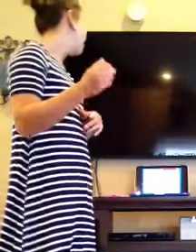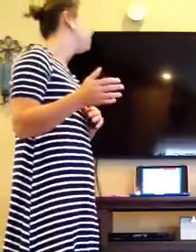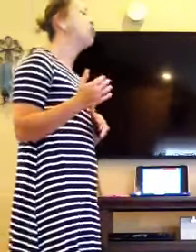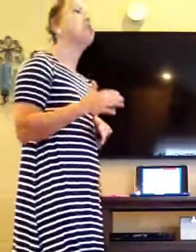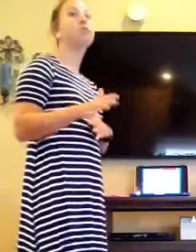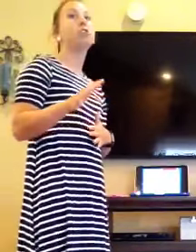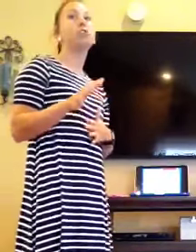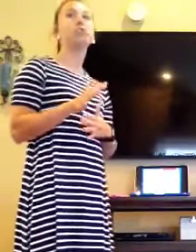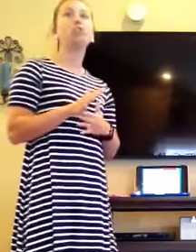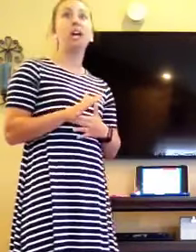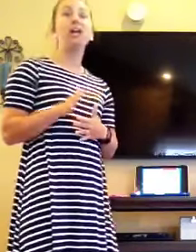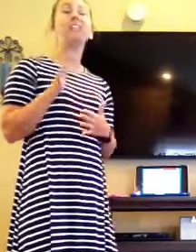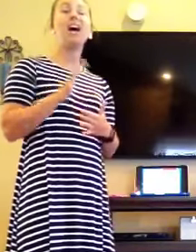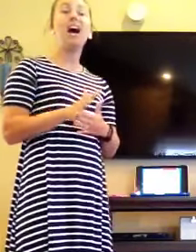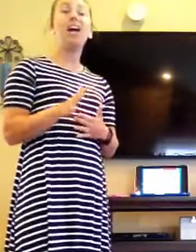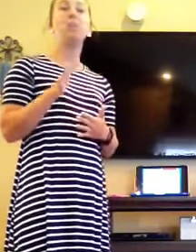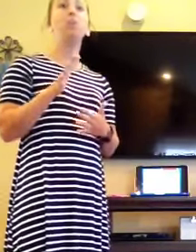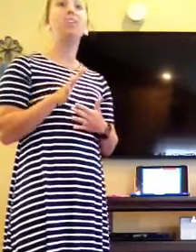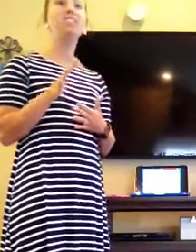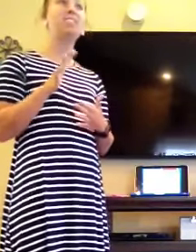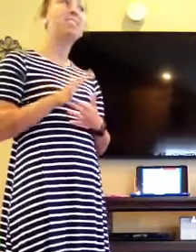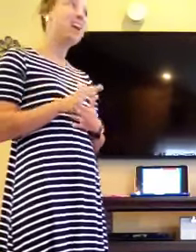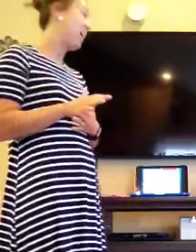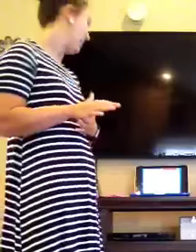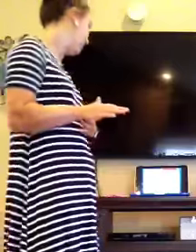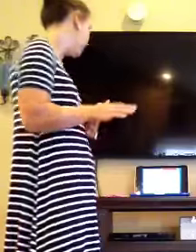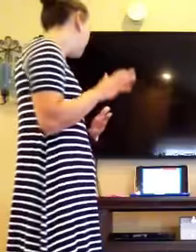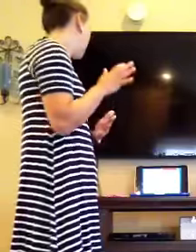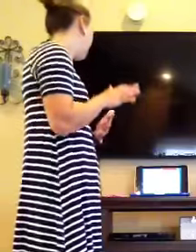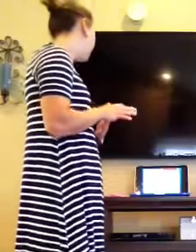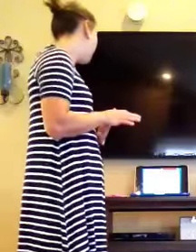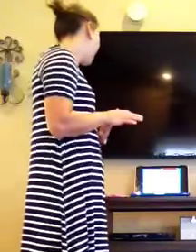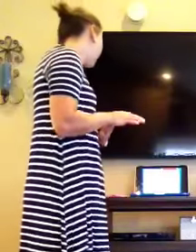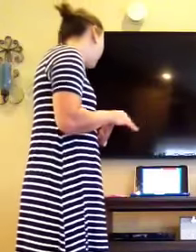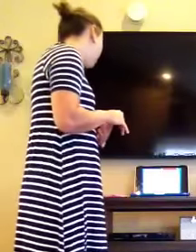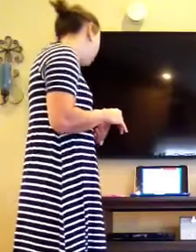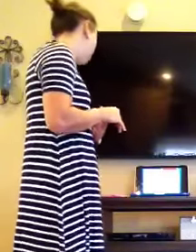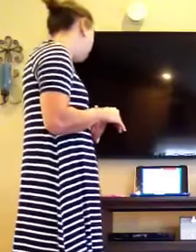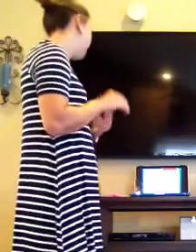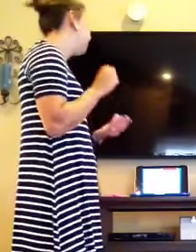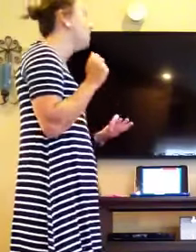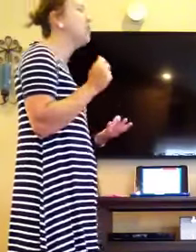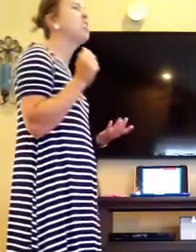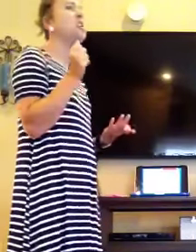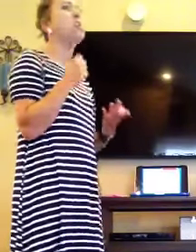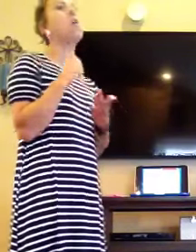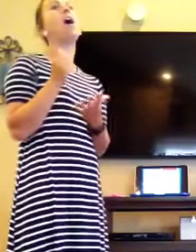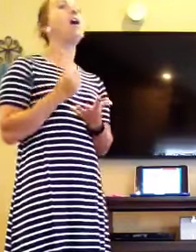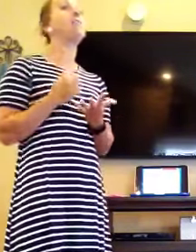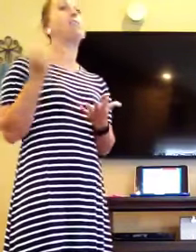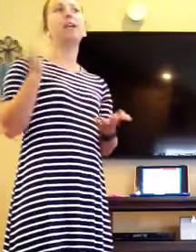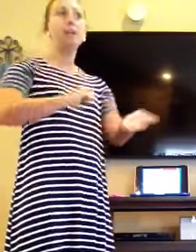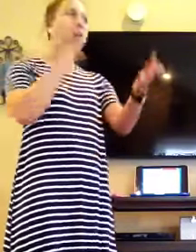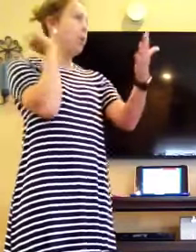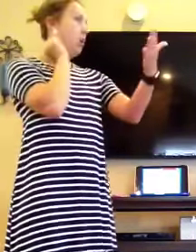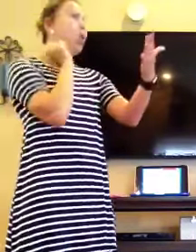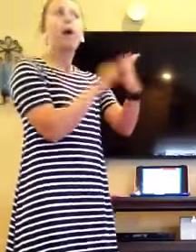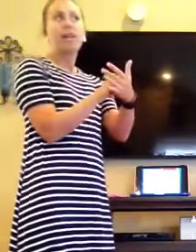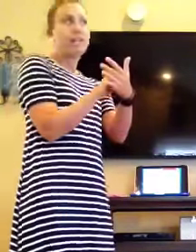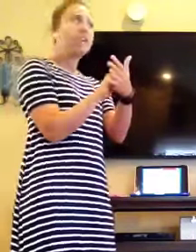much instructional time was saved by creating these jobs. And then you don't have to write it down